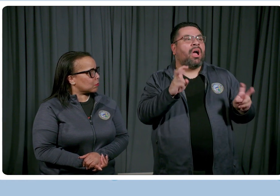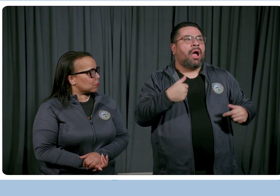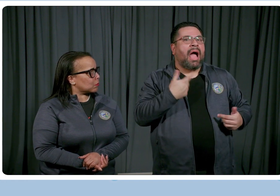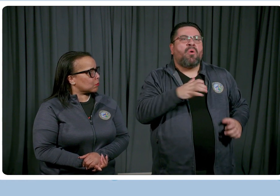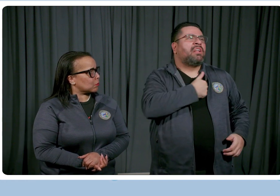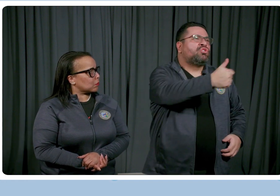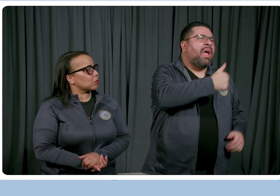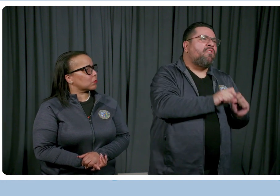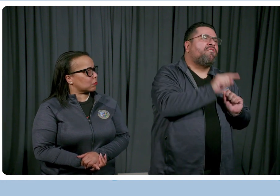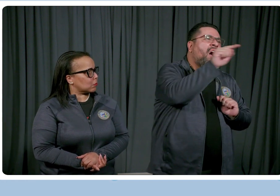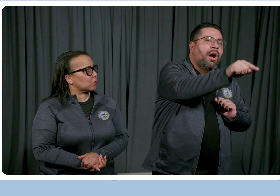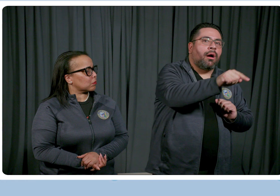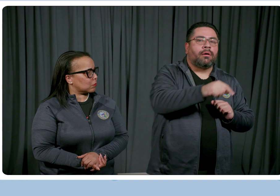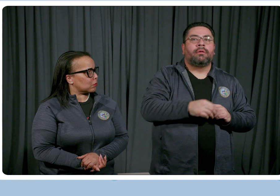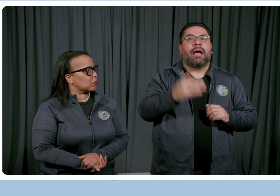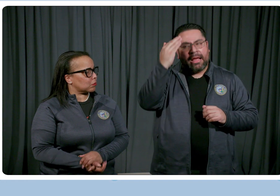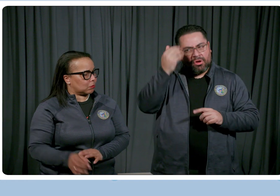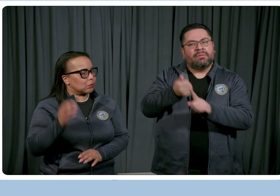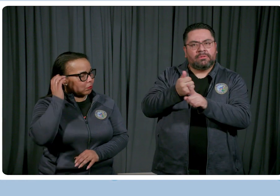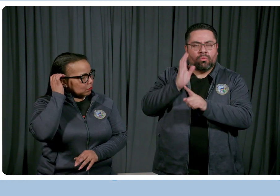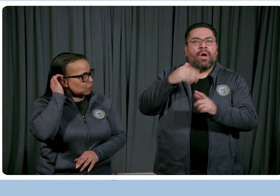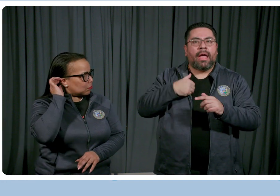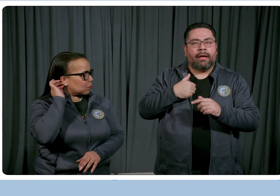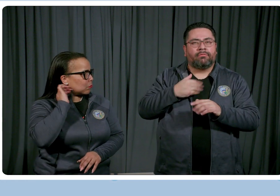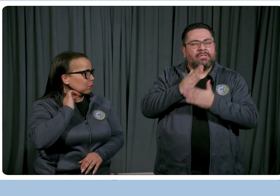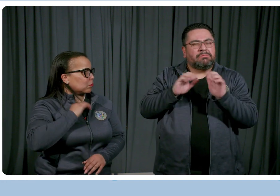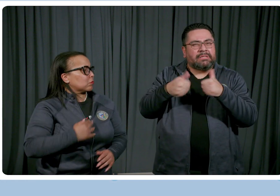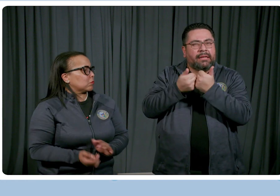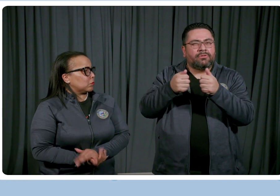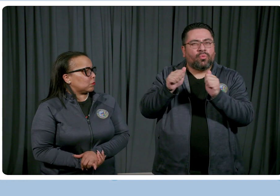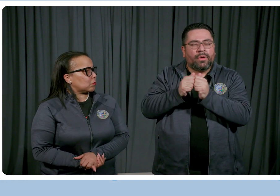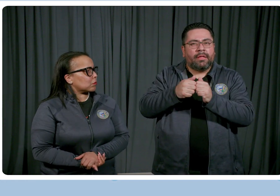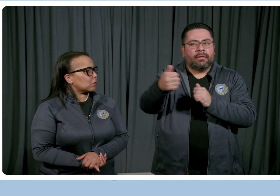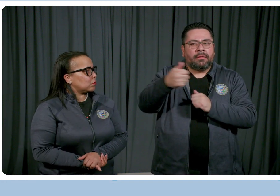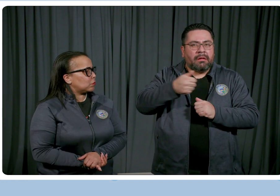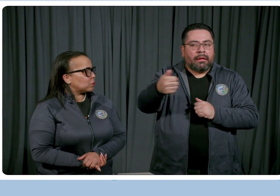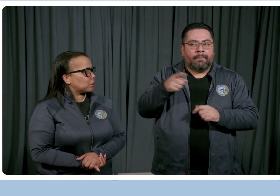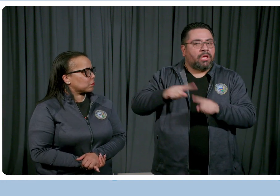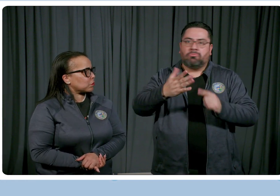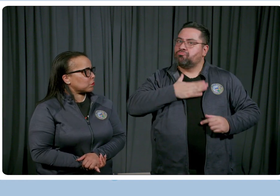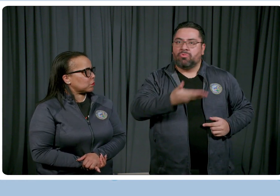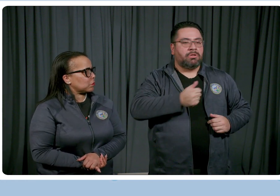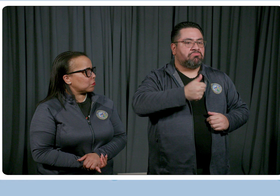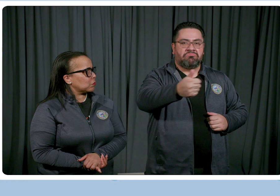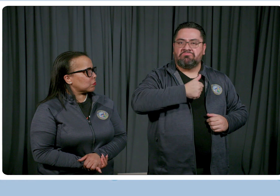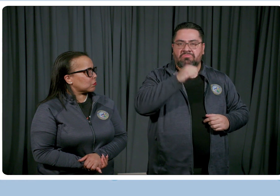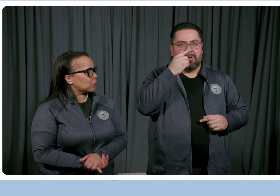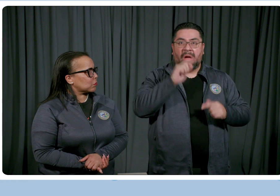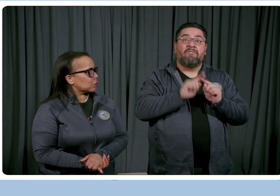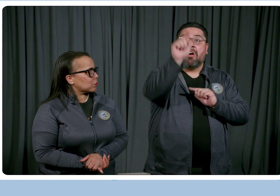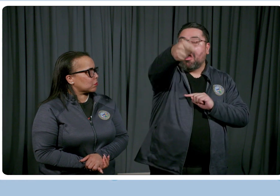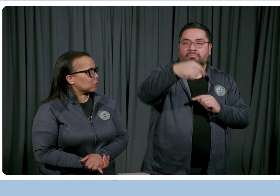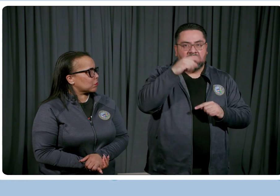very far, and despite some of the challenges that he would face traveling, he would be willing to go really great distances if there was an opportunity.